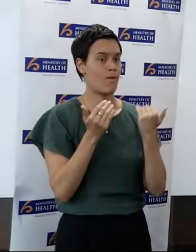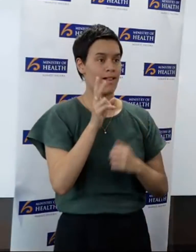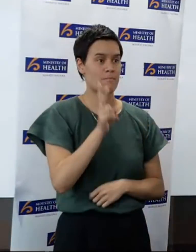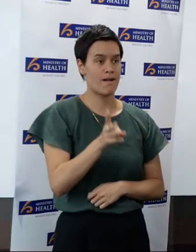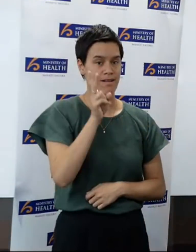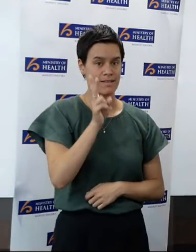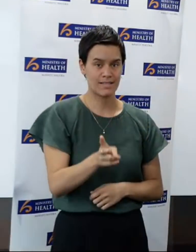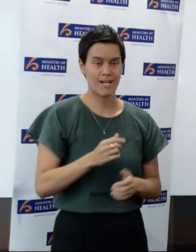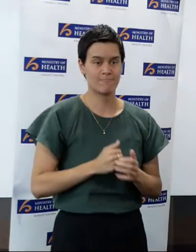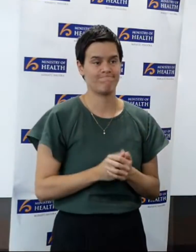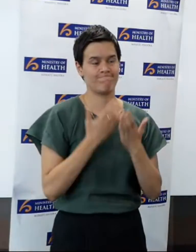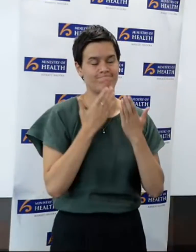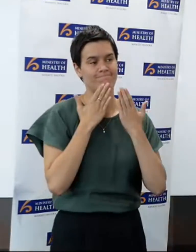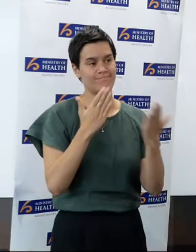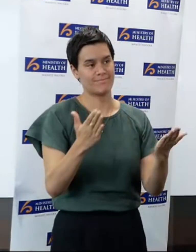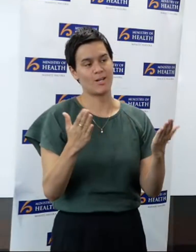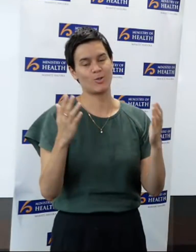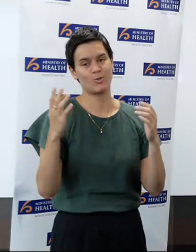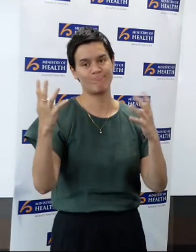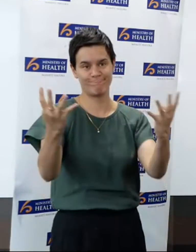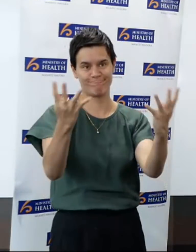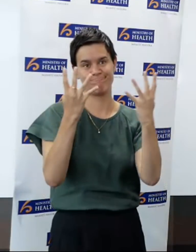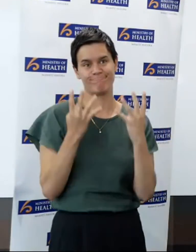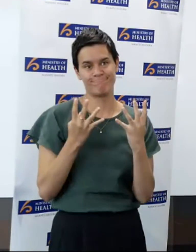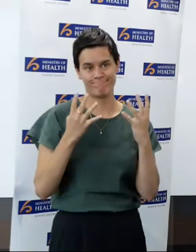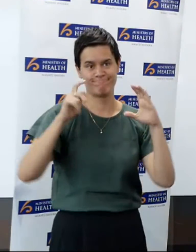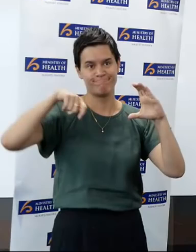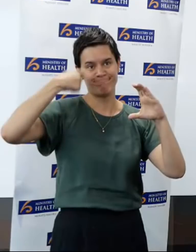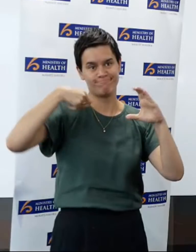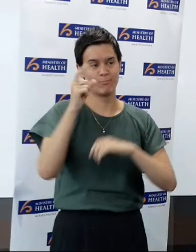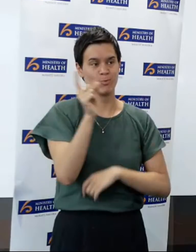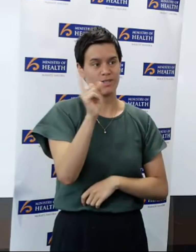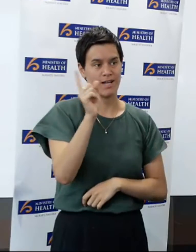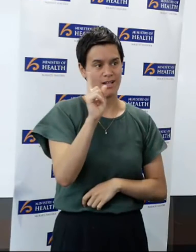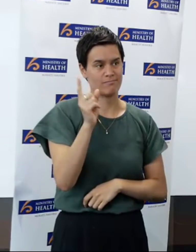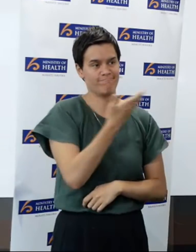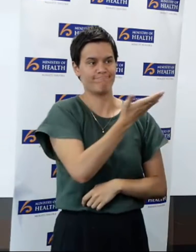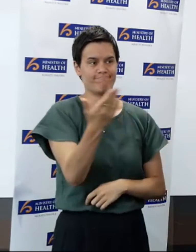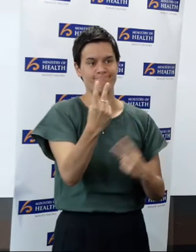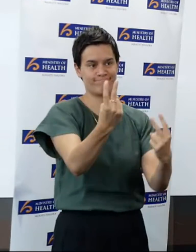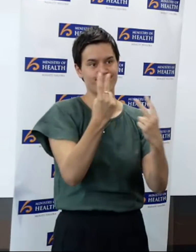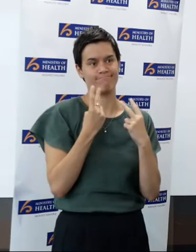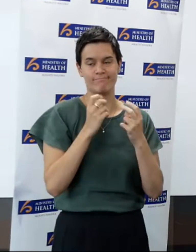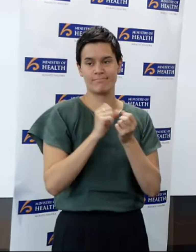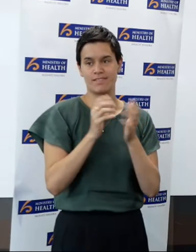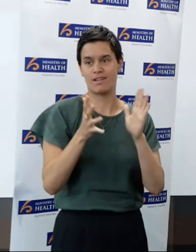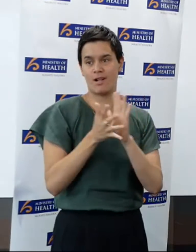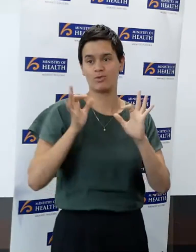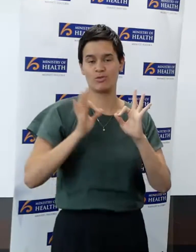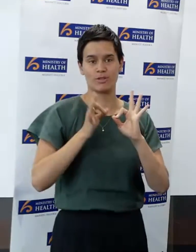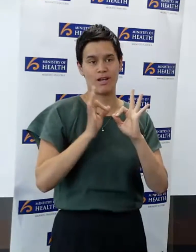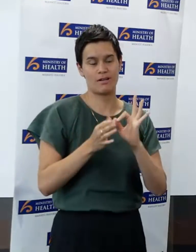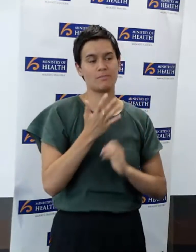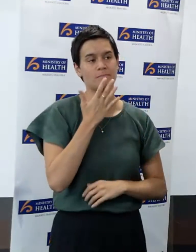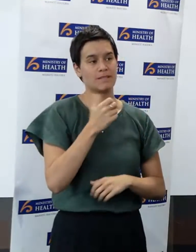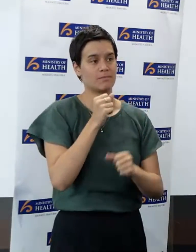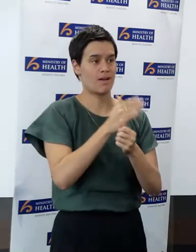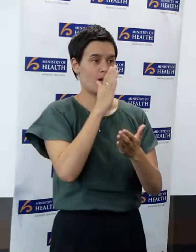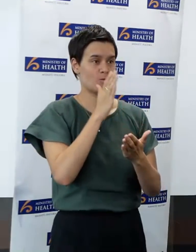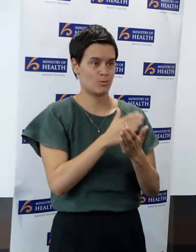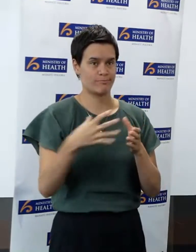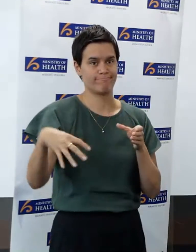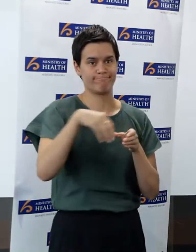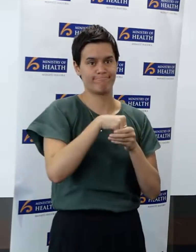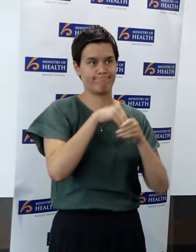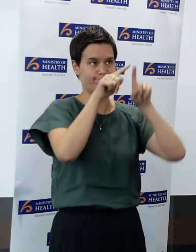you very much for being here. And you will see that I have the sign interpreter beside me. Please do include her